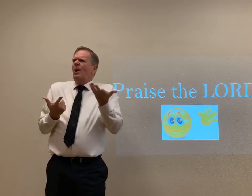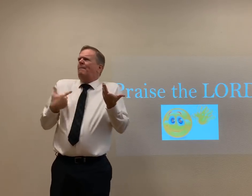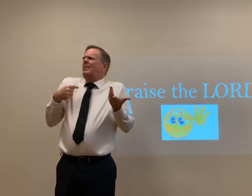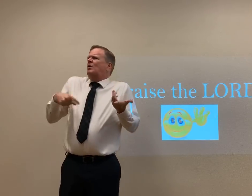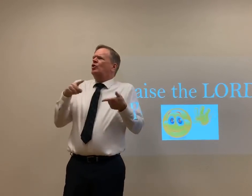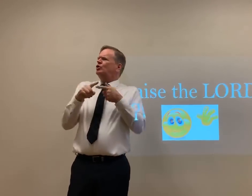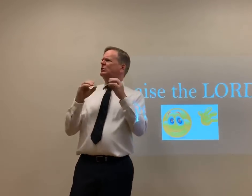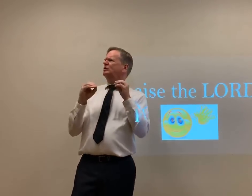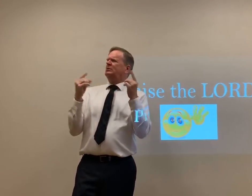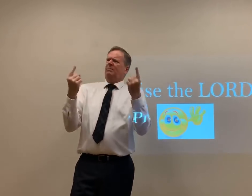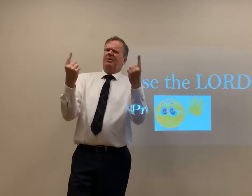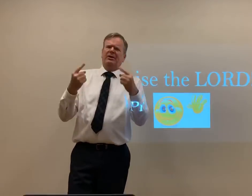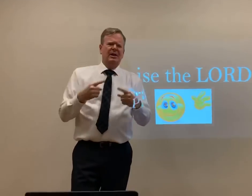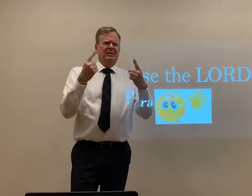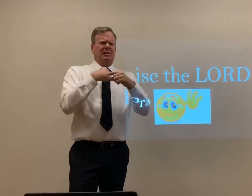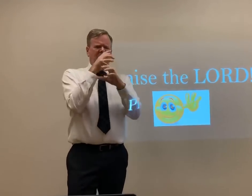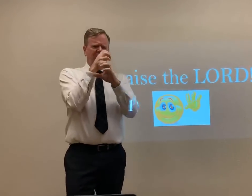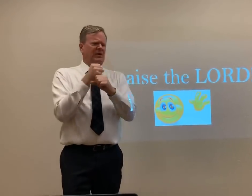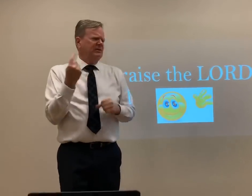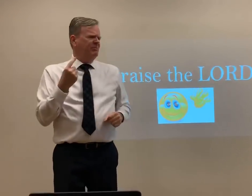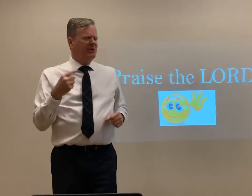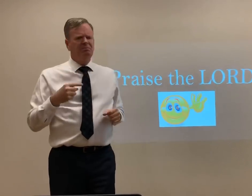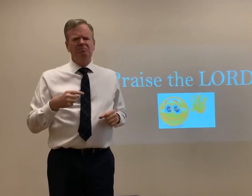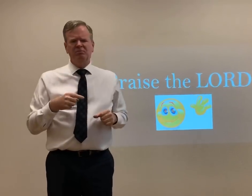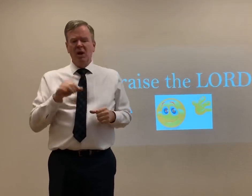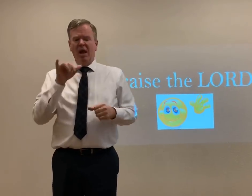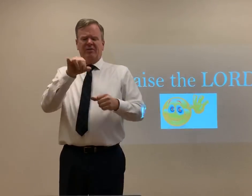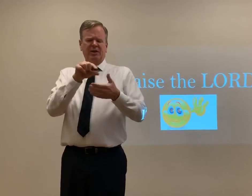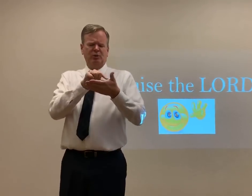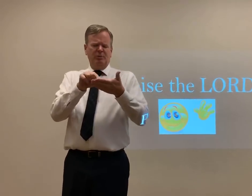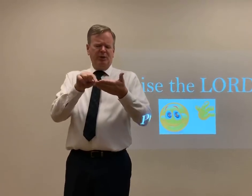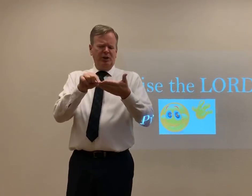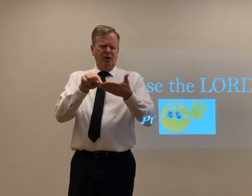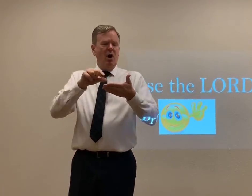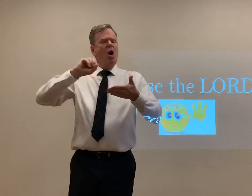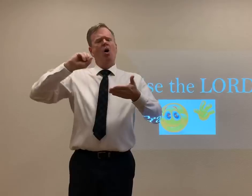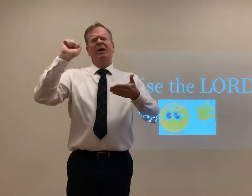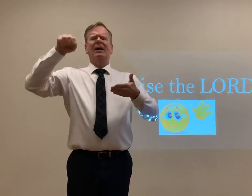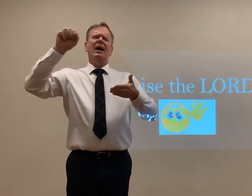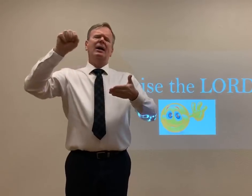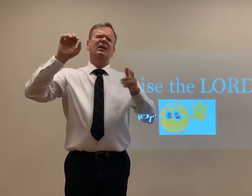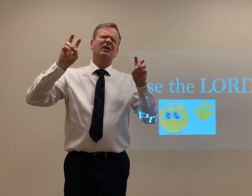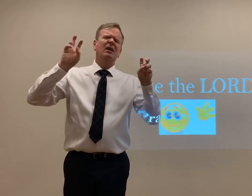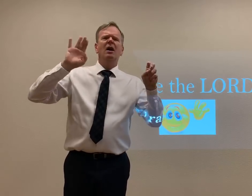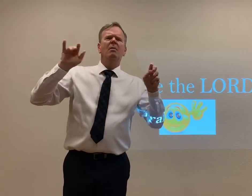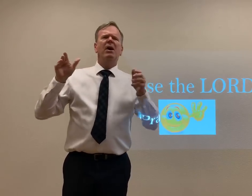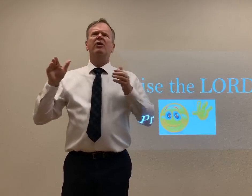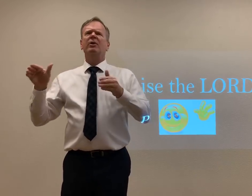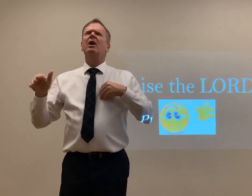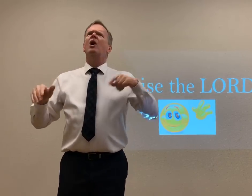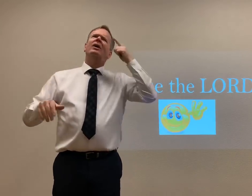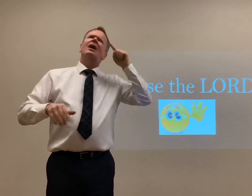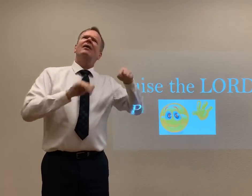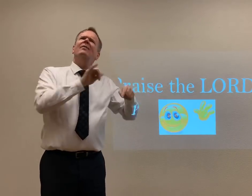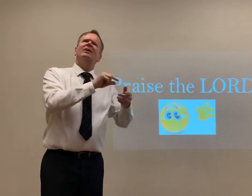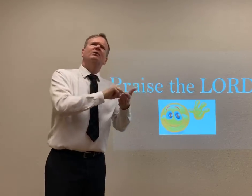But about today, I was trying to think about what I'm going to teach, and there's a particular verse of scripture that I even ran across, and it was kind of one of those things that